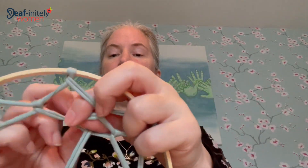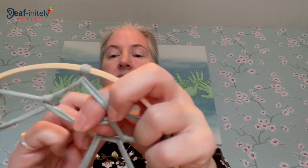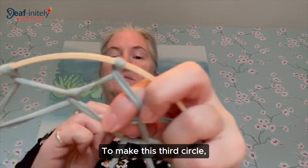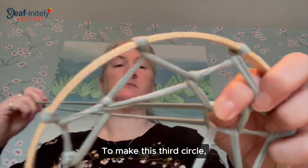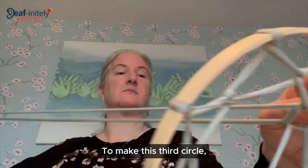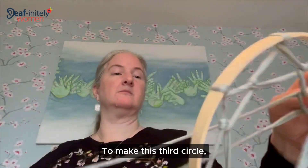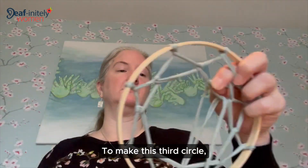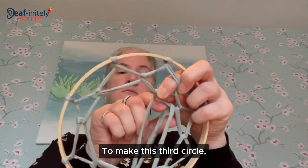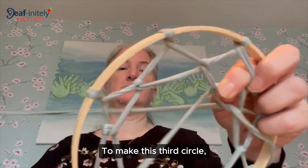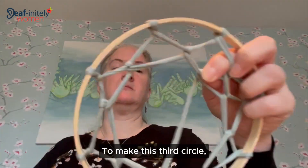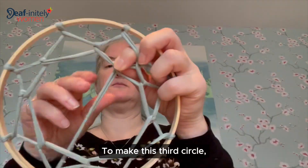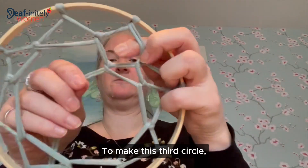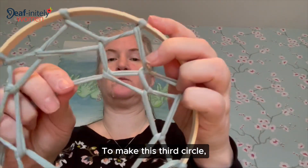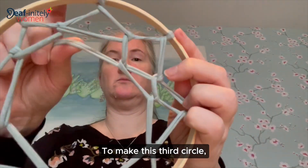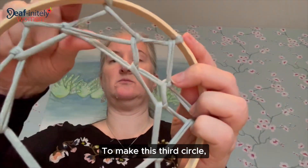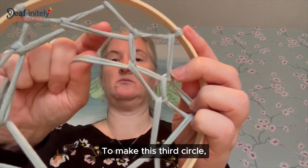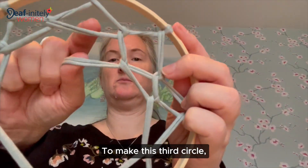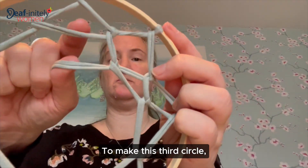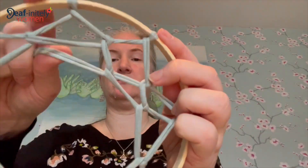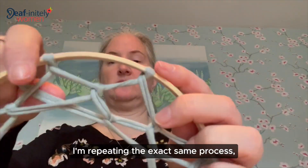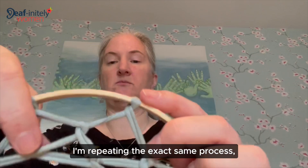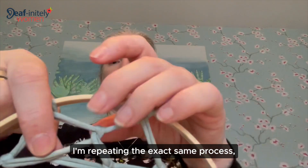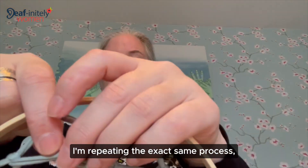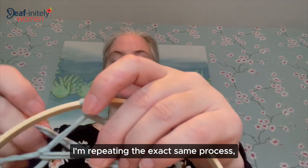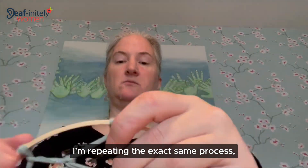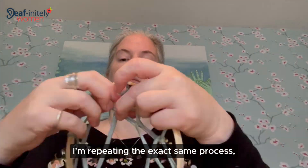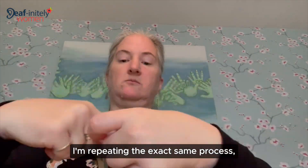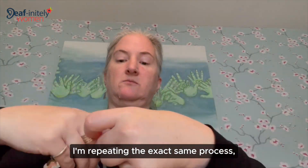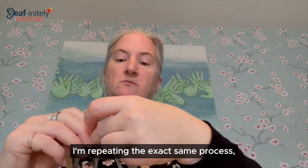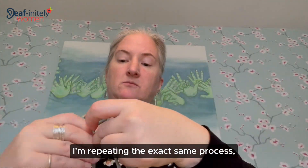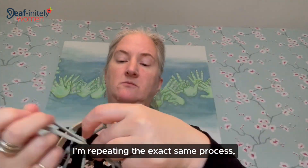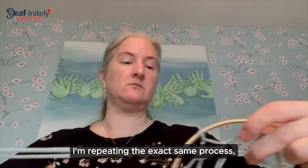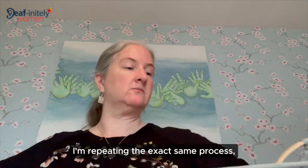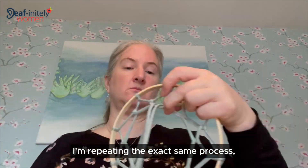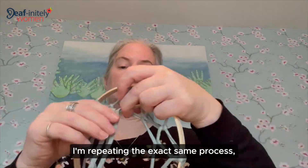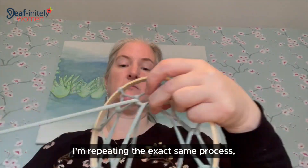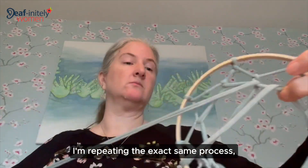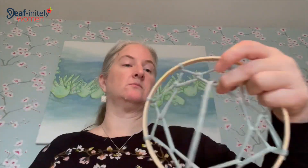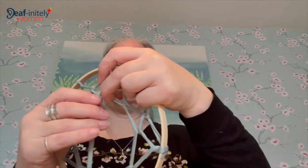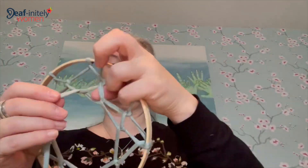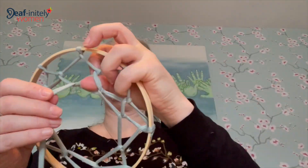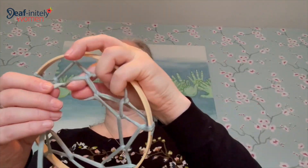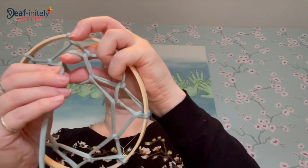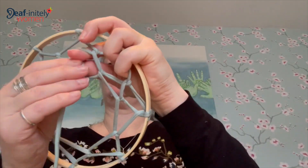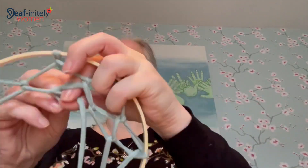To make this third circle, I'm repeating the exact same process.